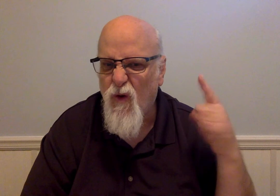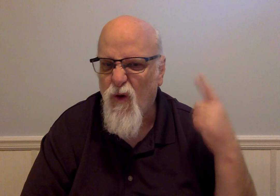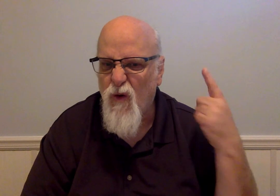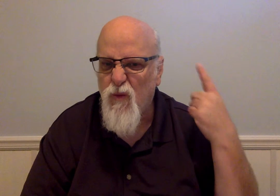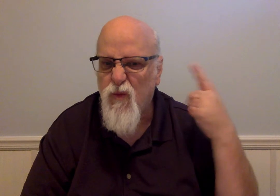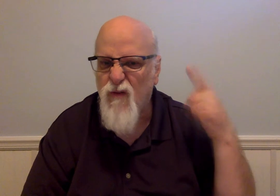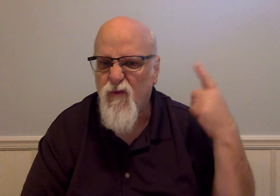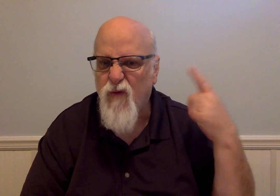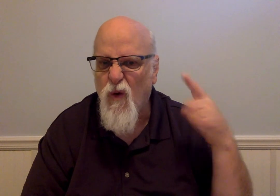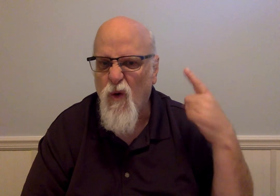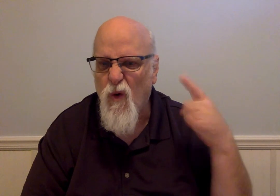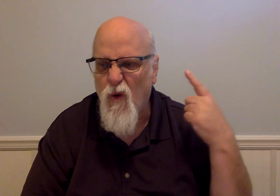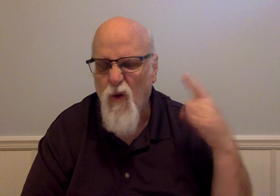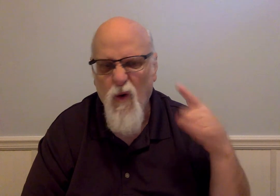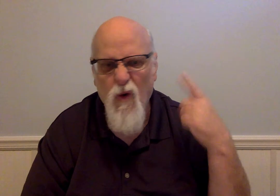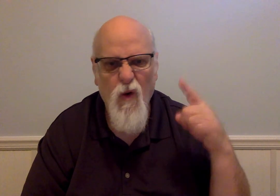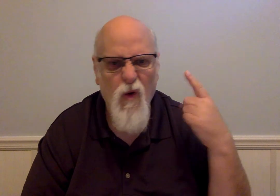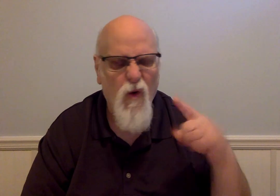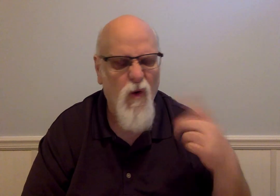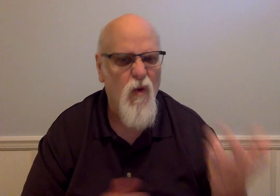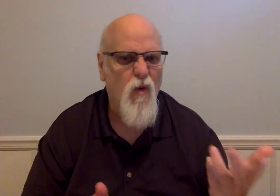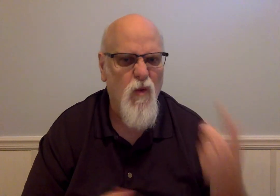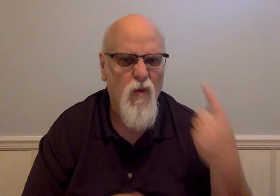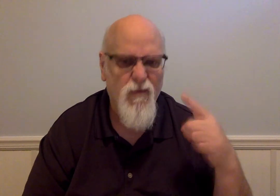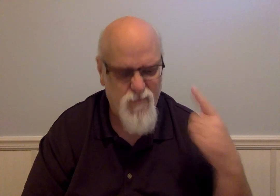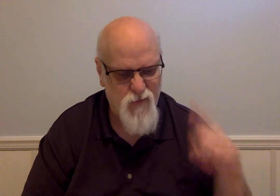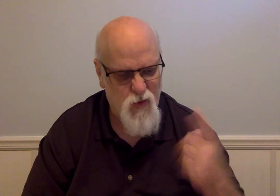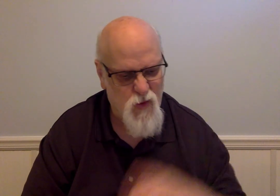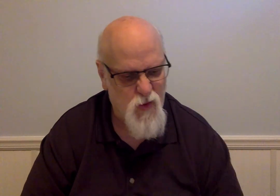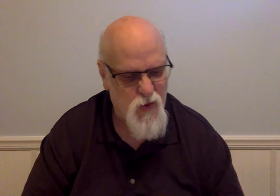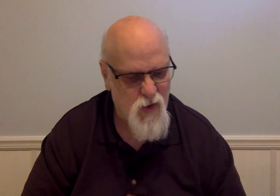4, that's sort of like, what for? What are you doing that? Why? What for?